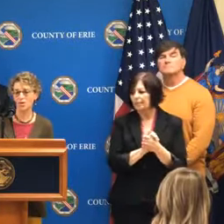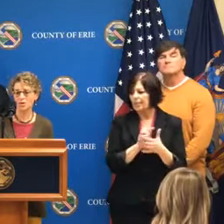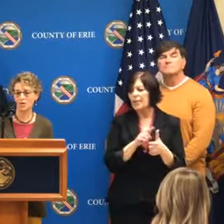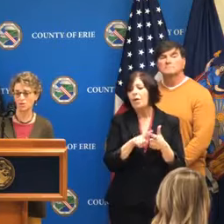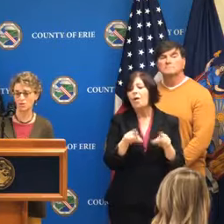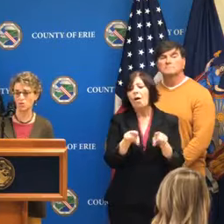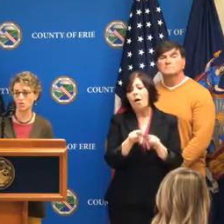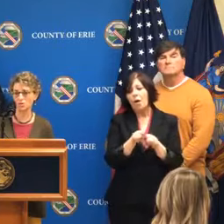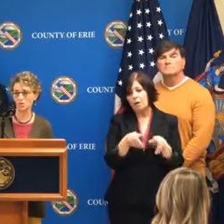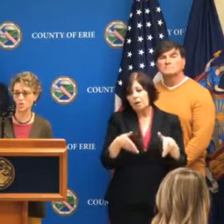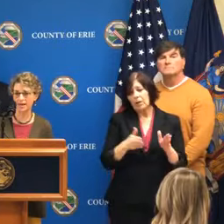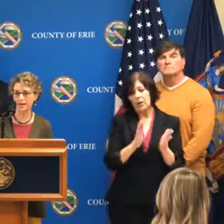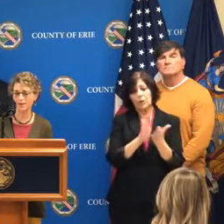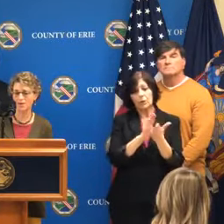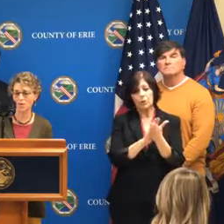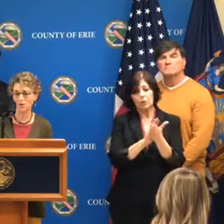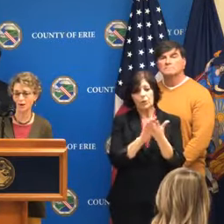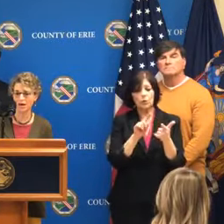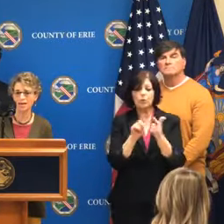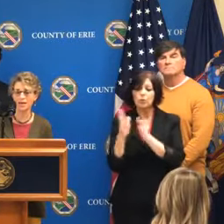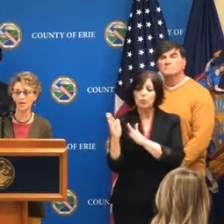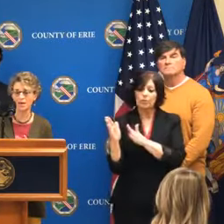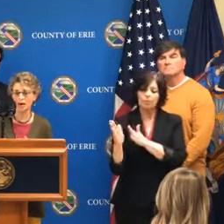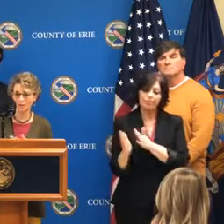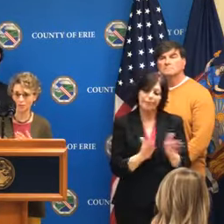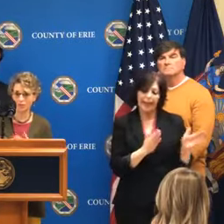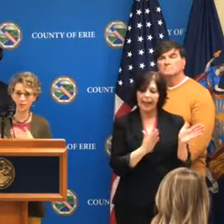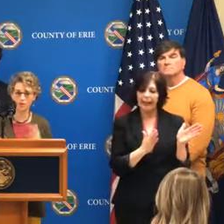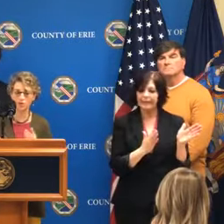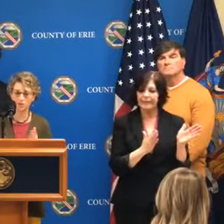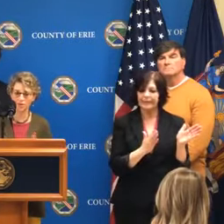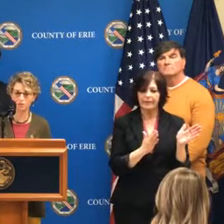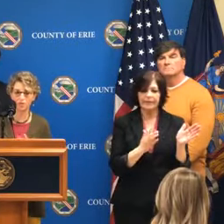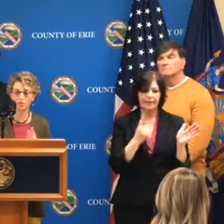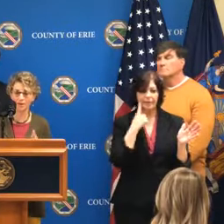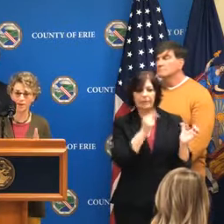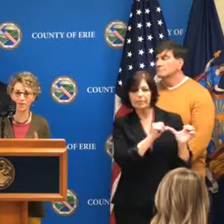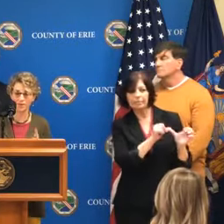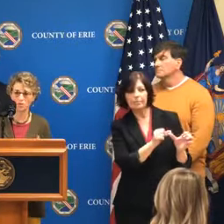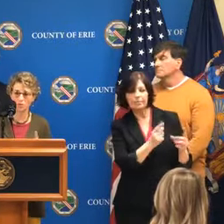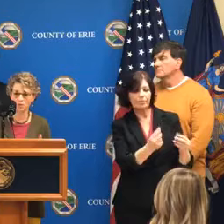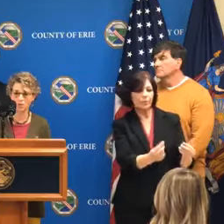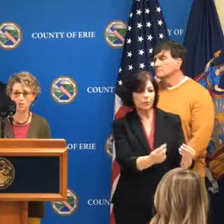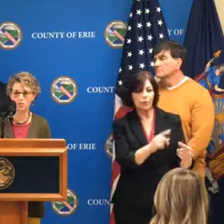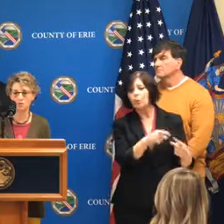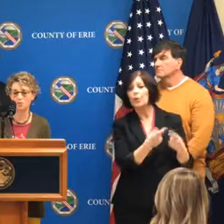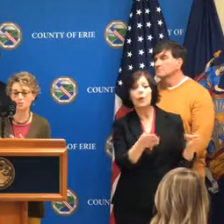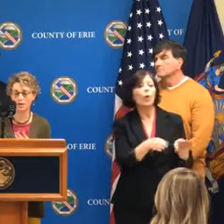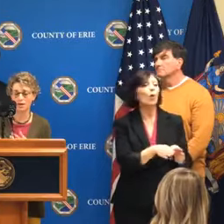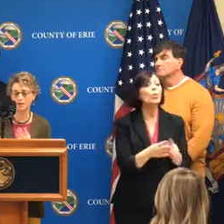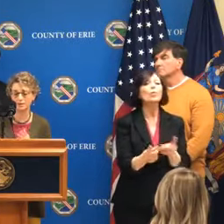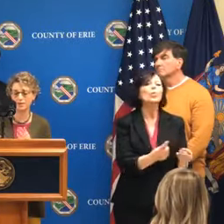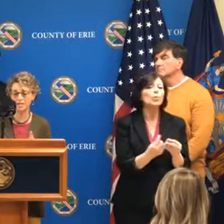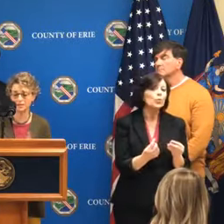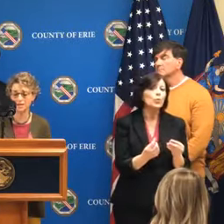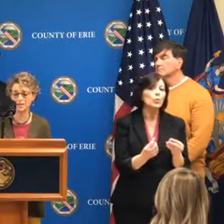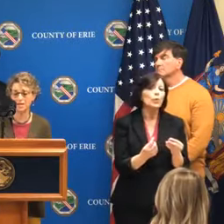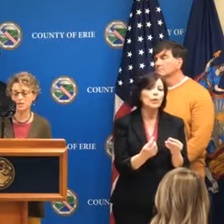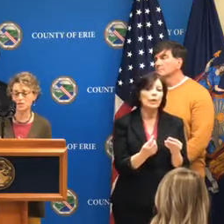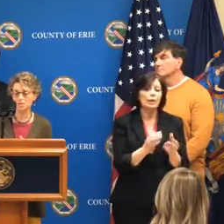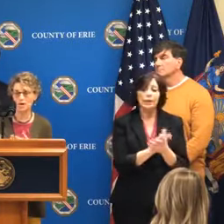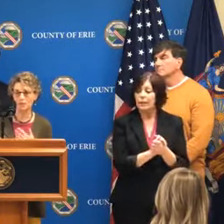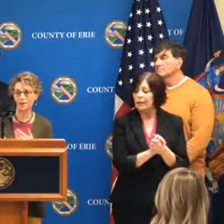also allows the schools to plan for, for the duration of whenever the schools are closed to or dismissed